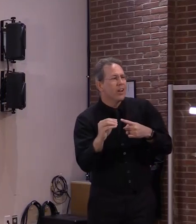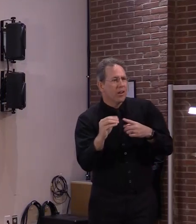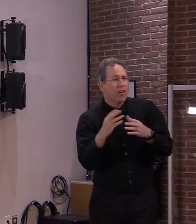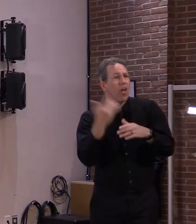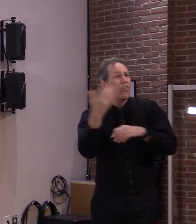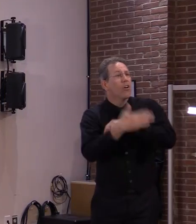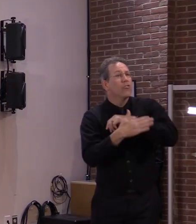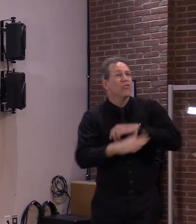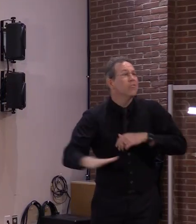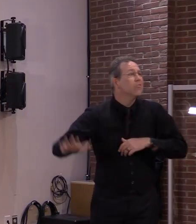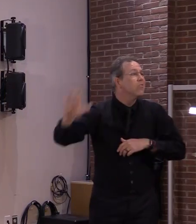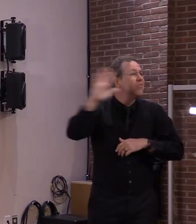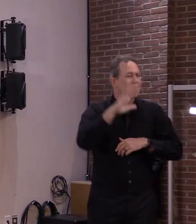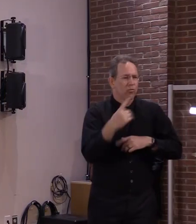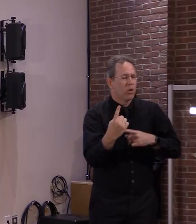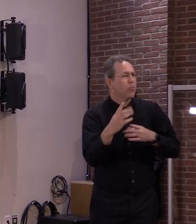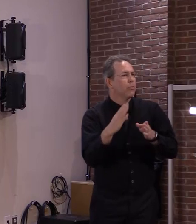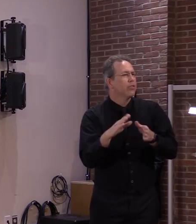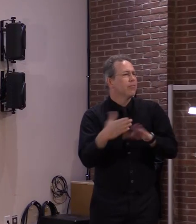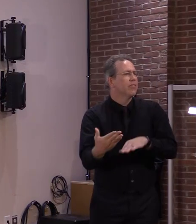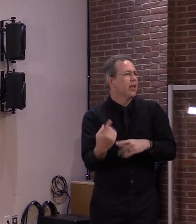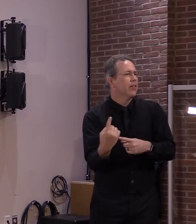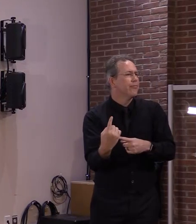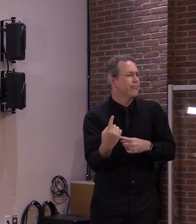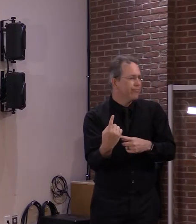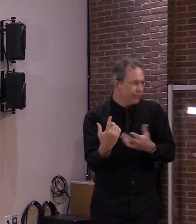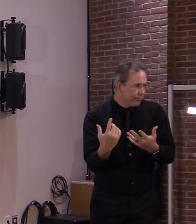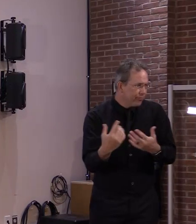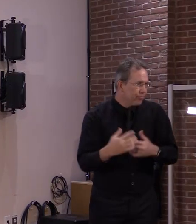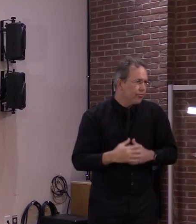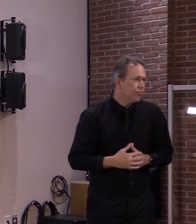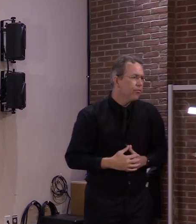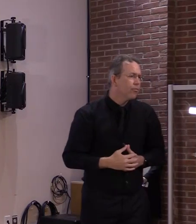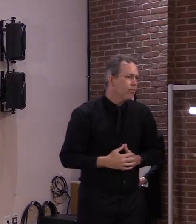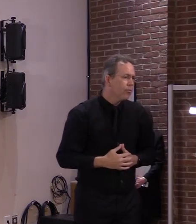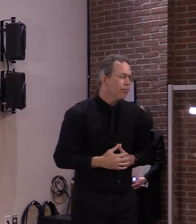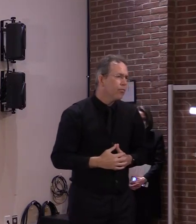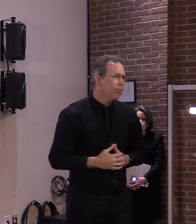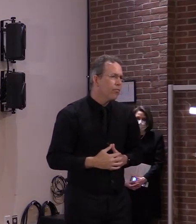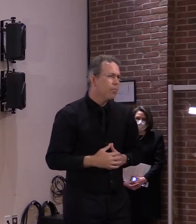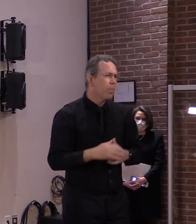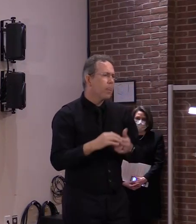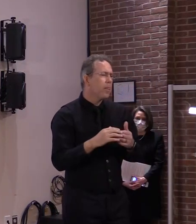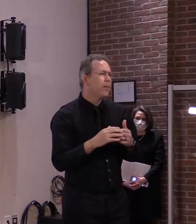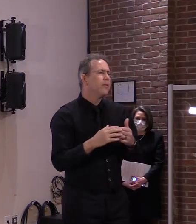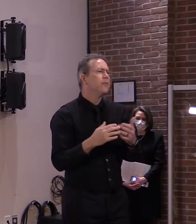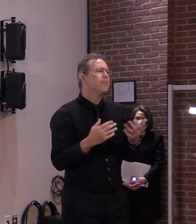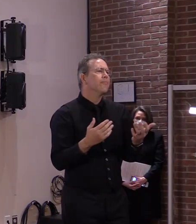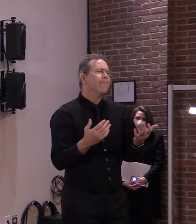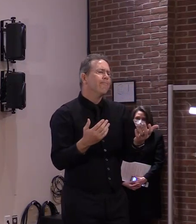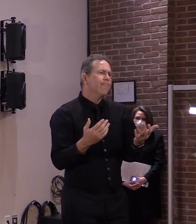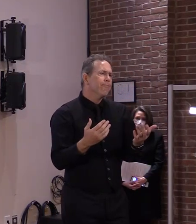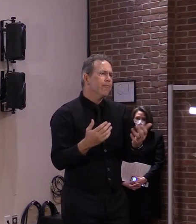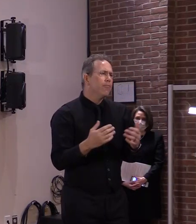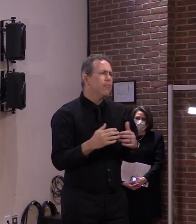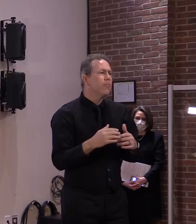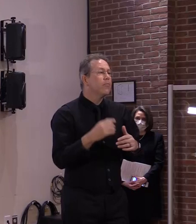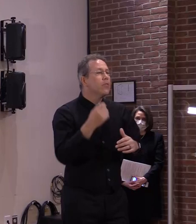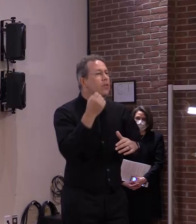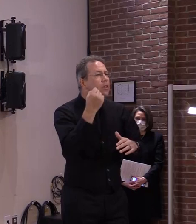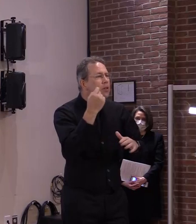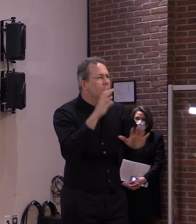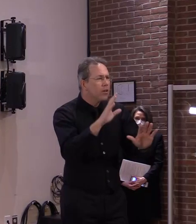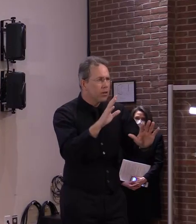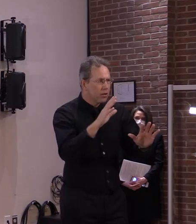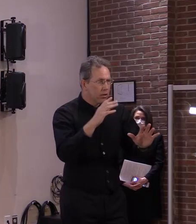U.S. data relies on voluntary reporting from state health departments, it is likely not a complete picture, and there may be